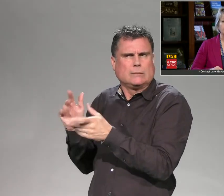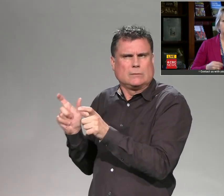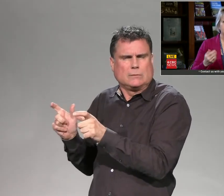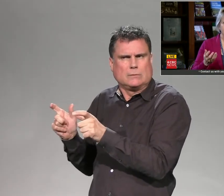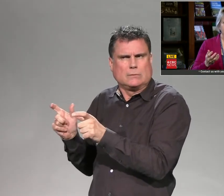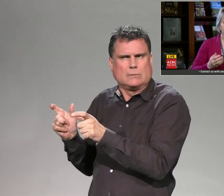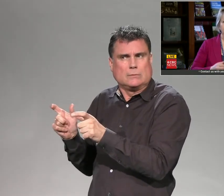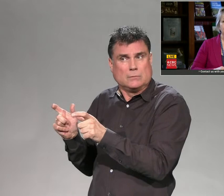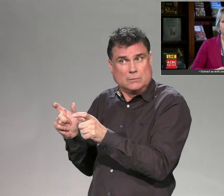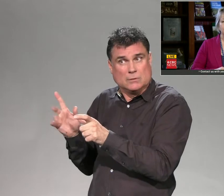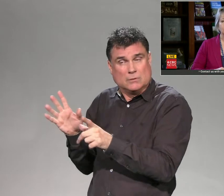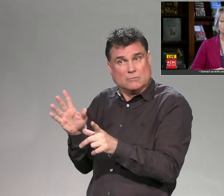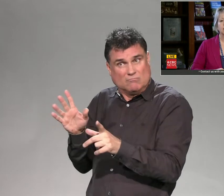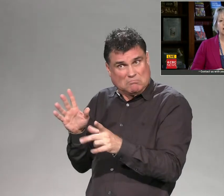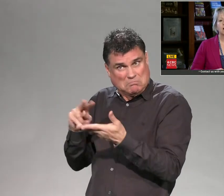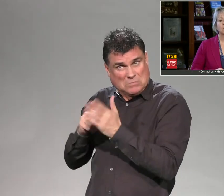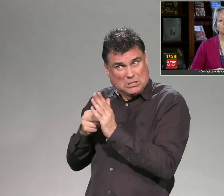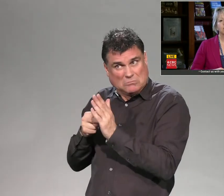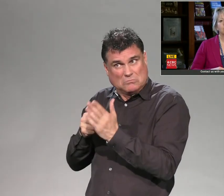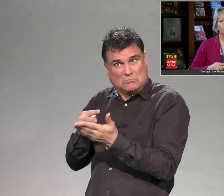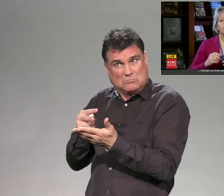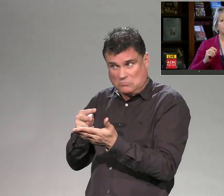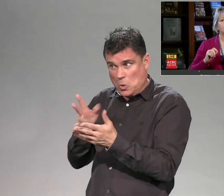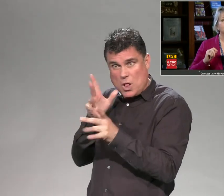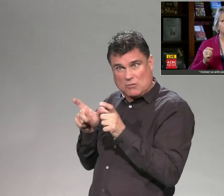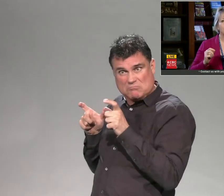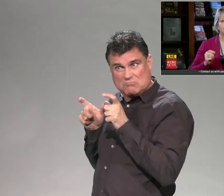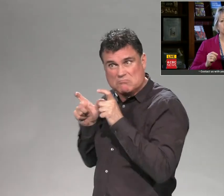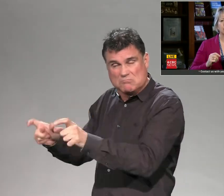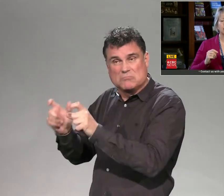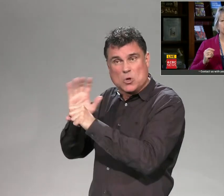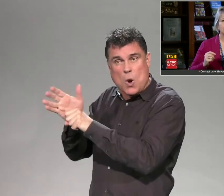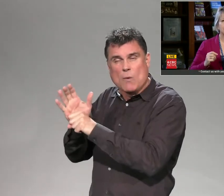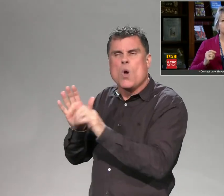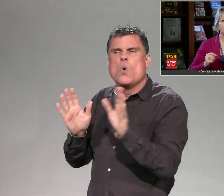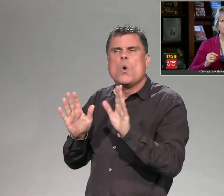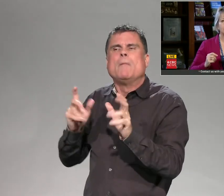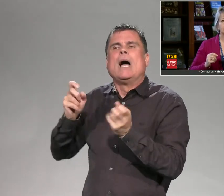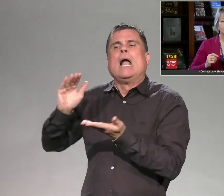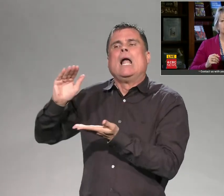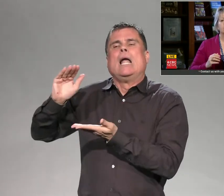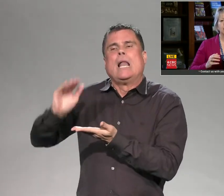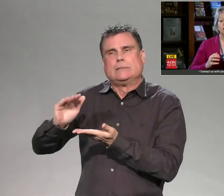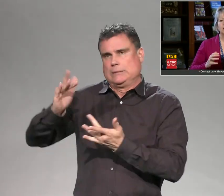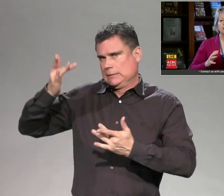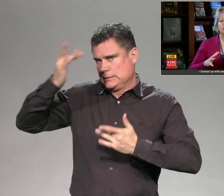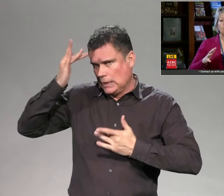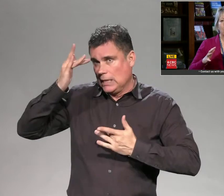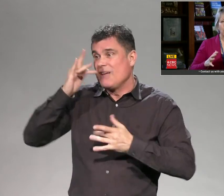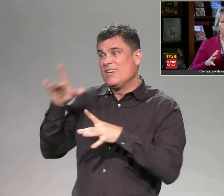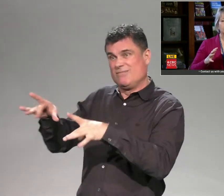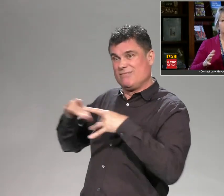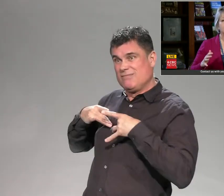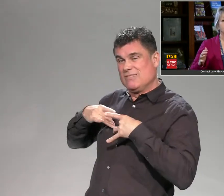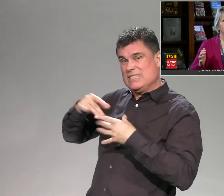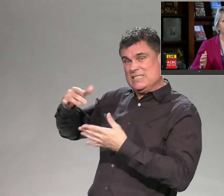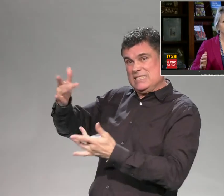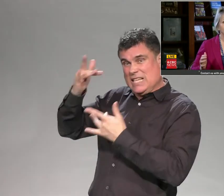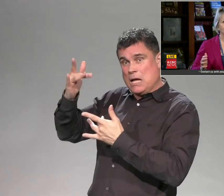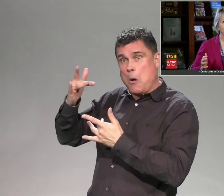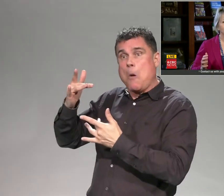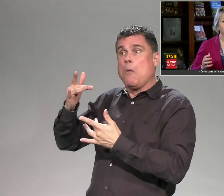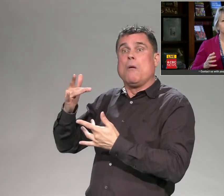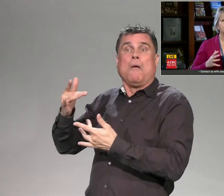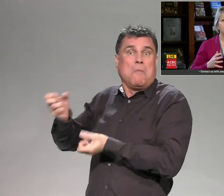important. The study that you reference was one looking at immune markers, looking at antibodies. So that doesn't always tell us the